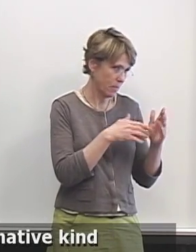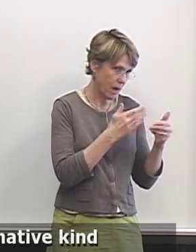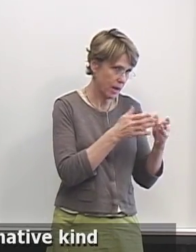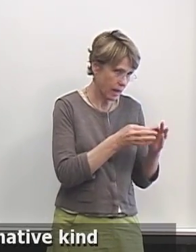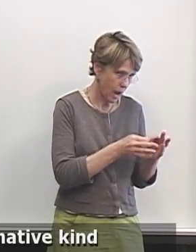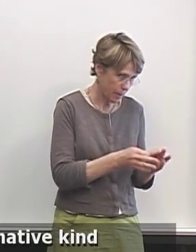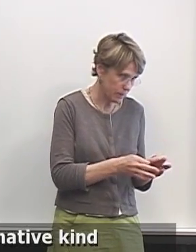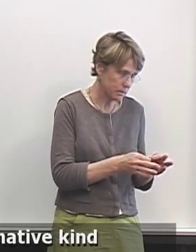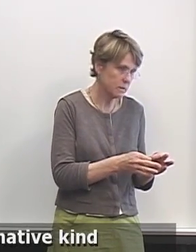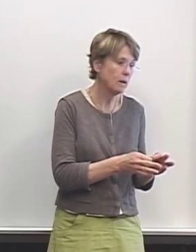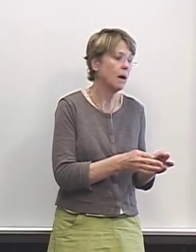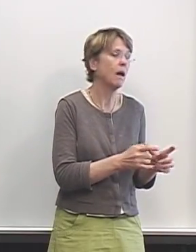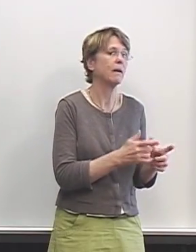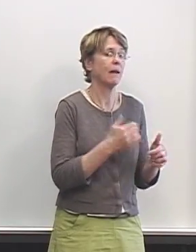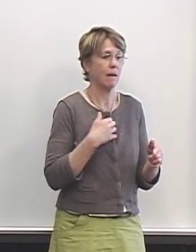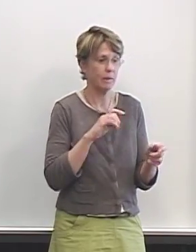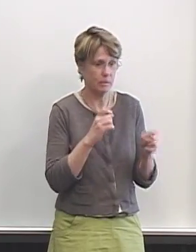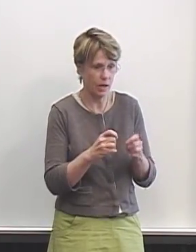kind of assessment.